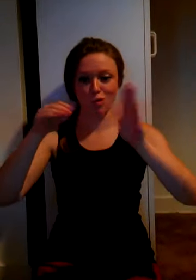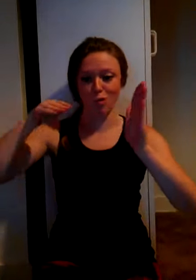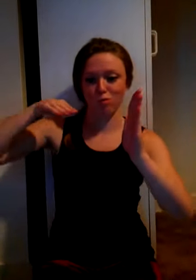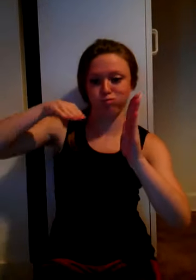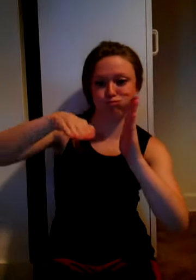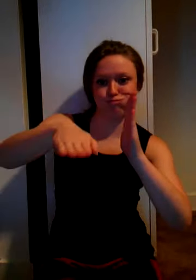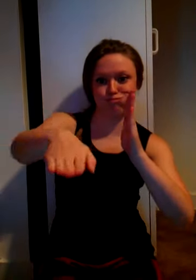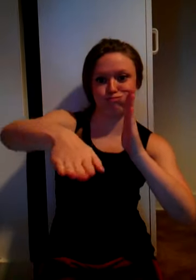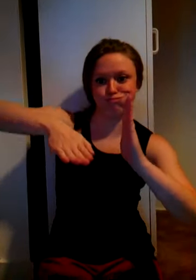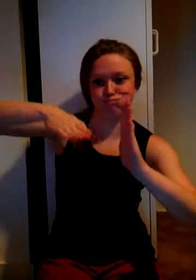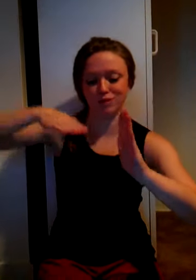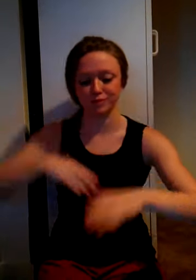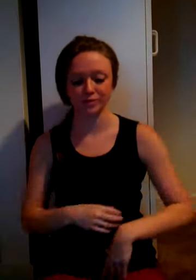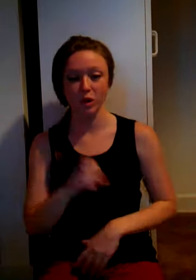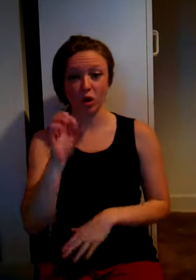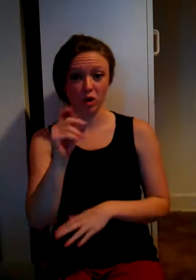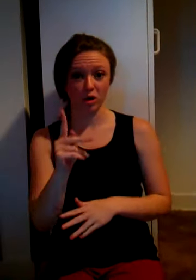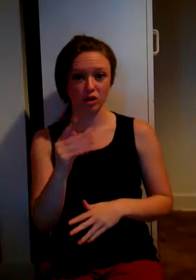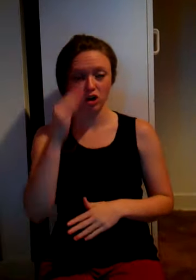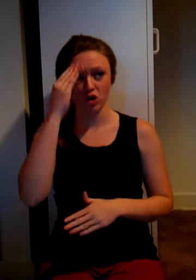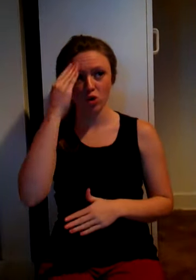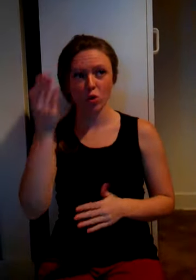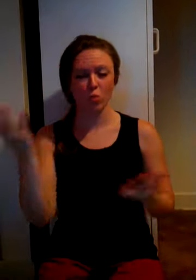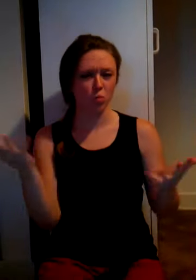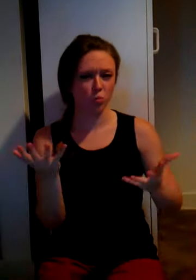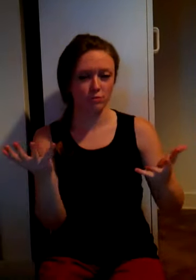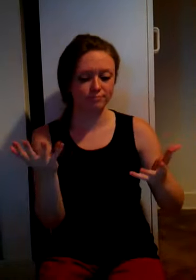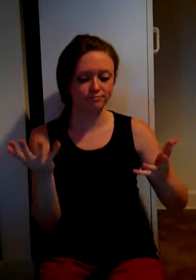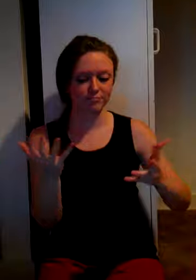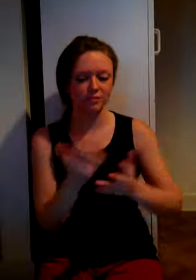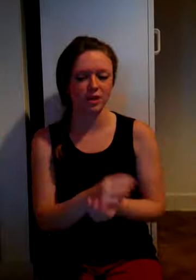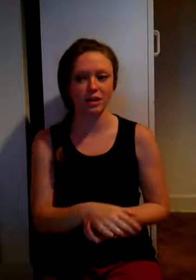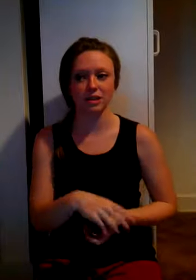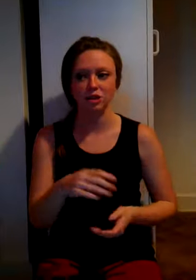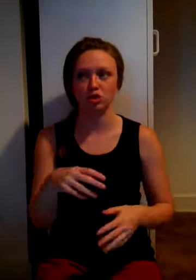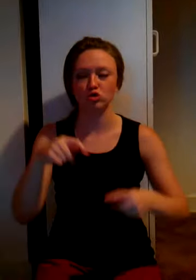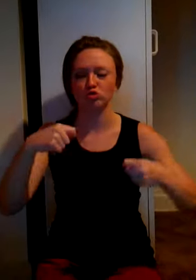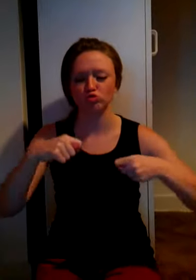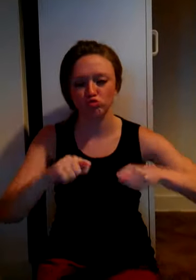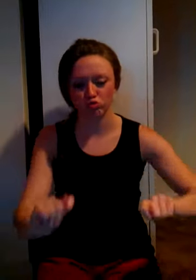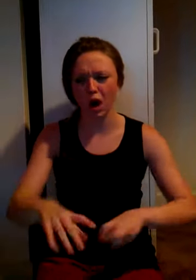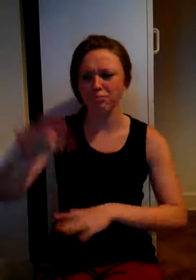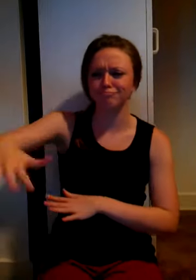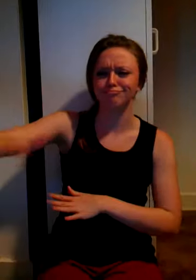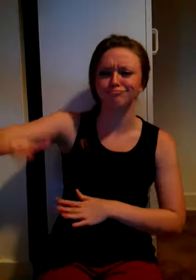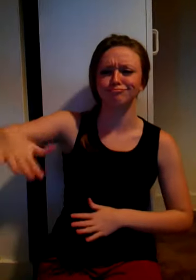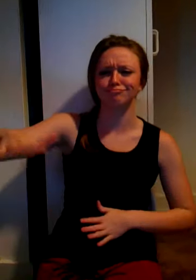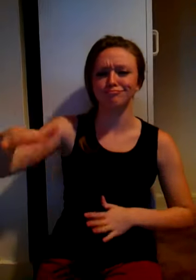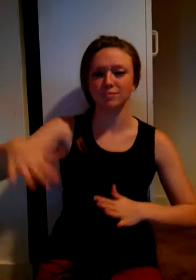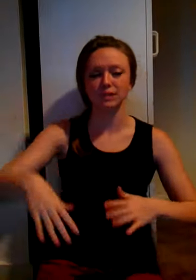know. What do we know about when we're trying to get somebody's attention? How does that feel when the person isn't